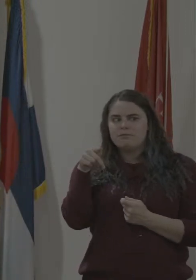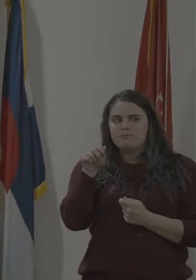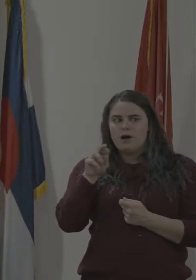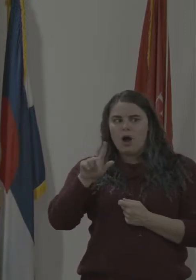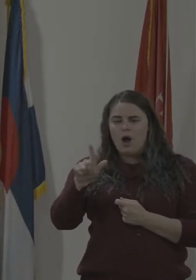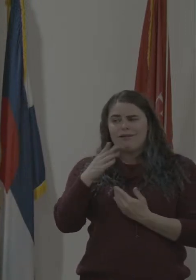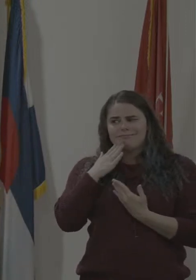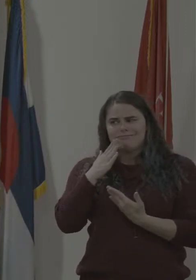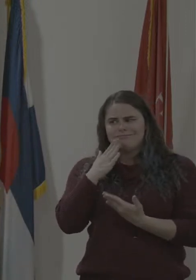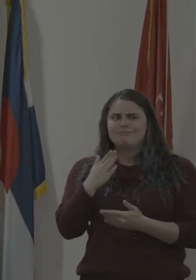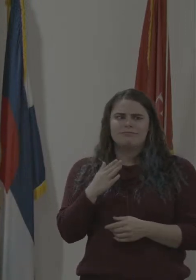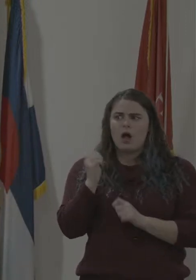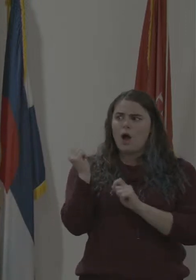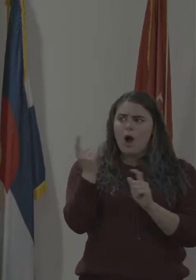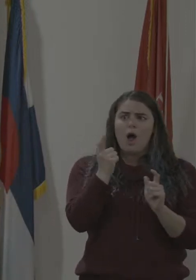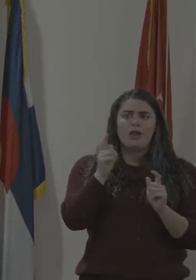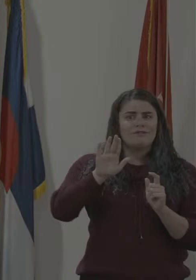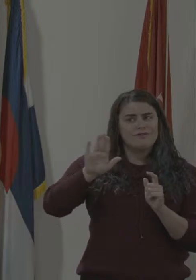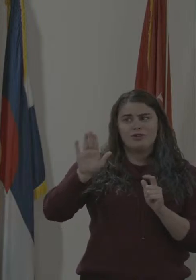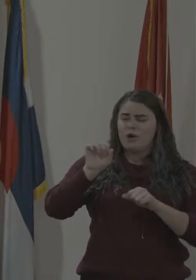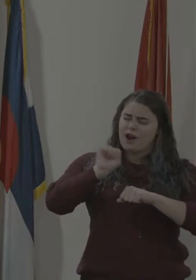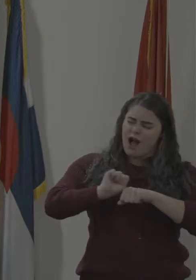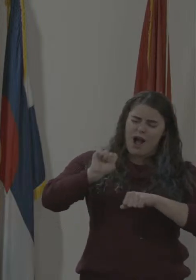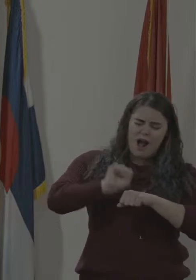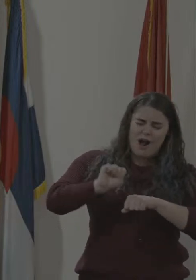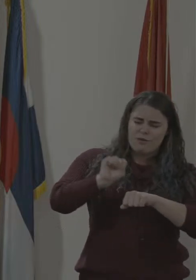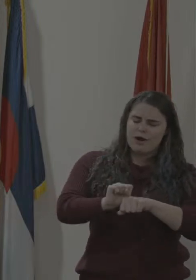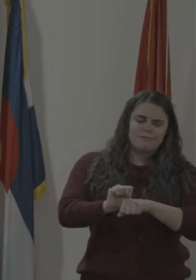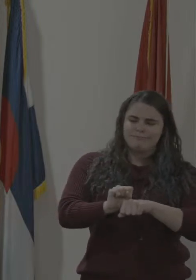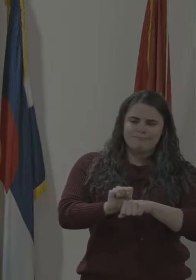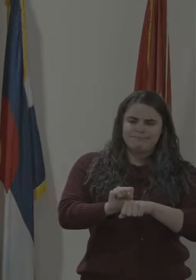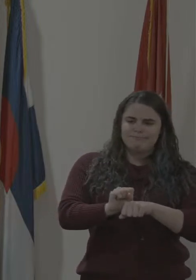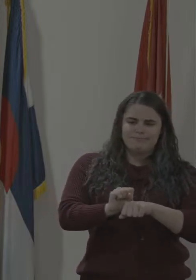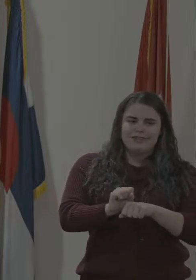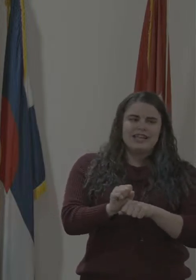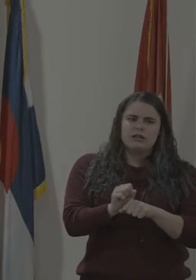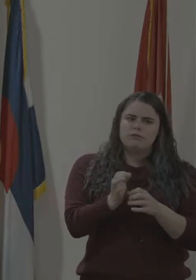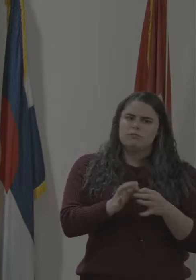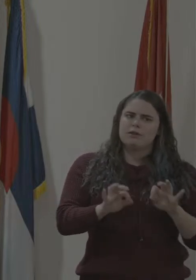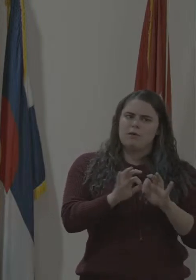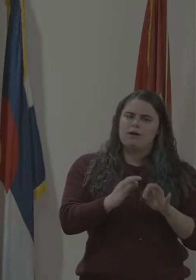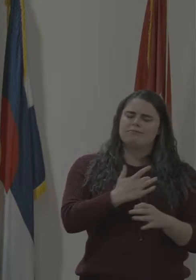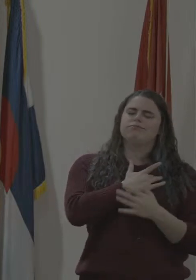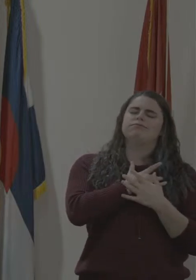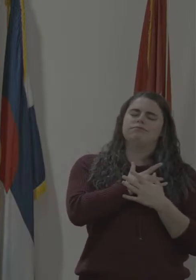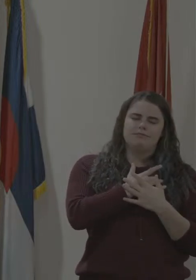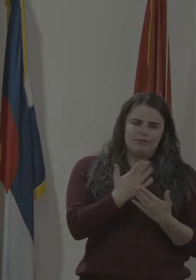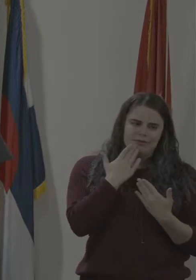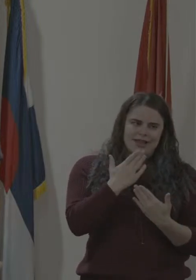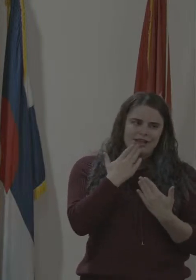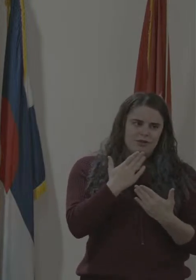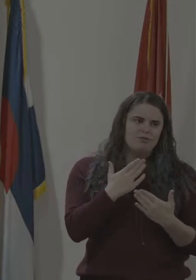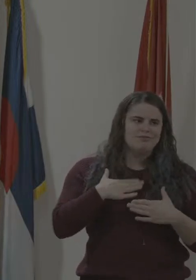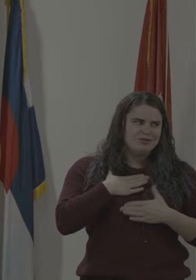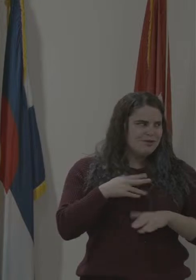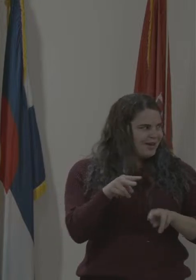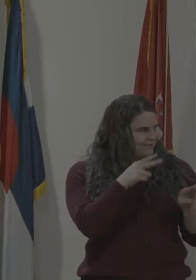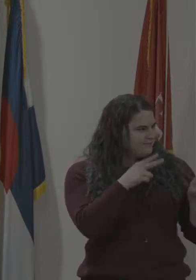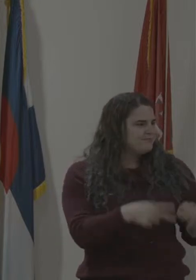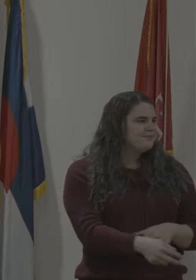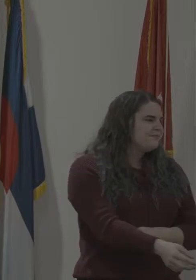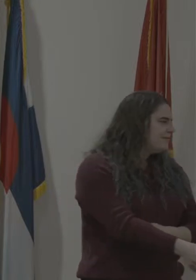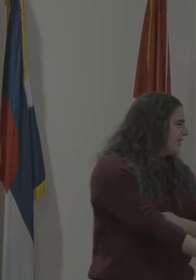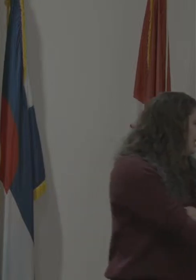All your hard work is not going unnoticed. So, hope you guys enjoy. Thank you very much.